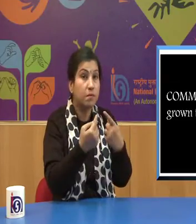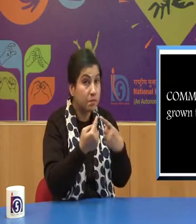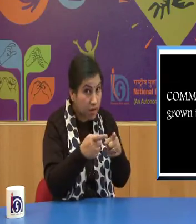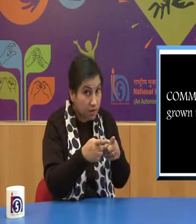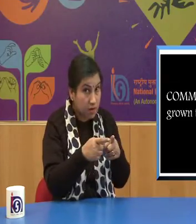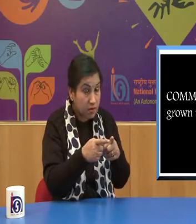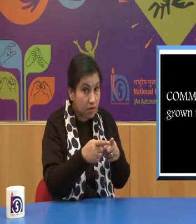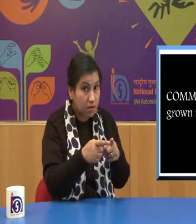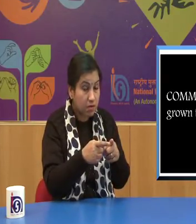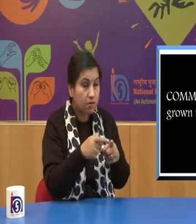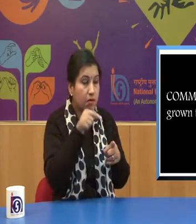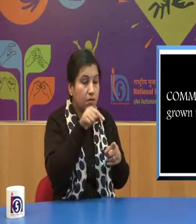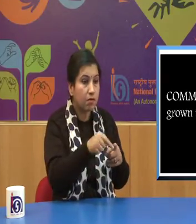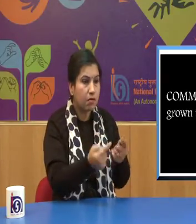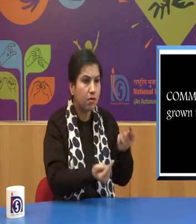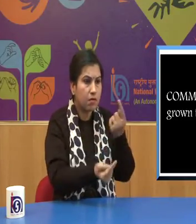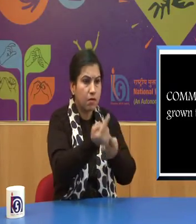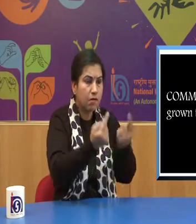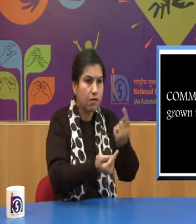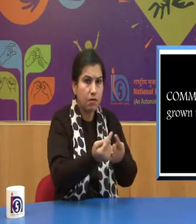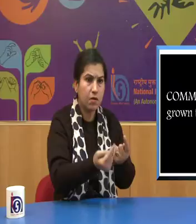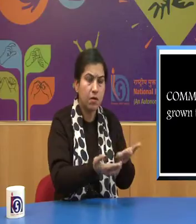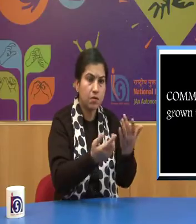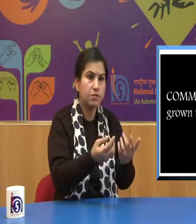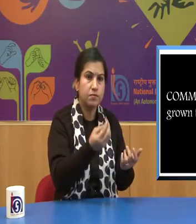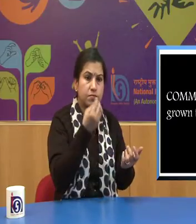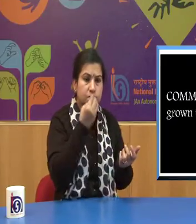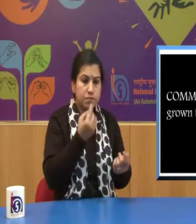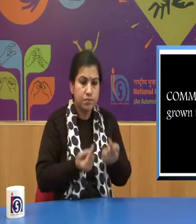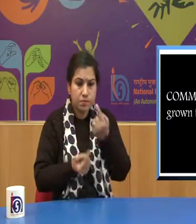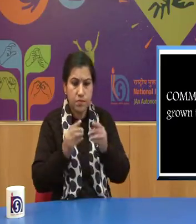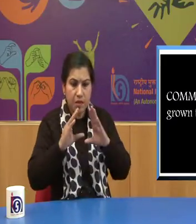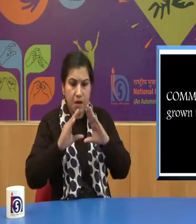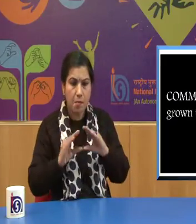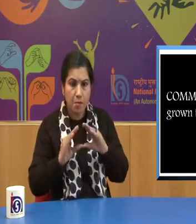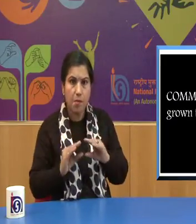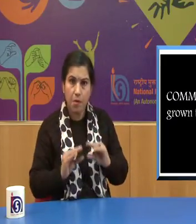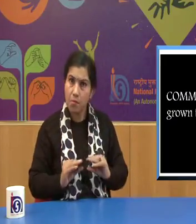but the production of food grains decreased,